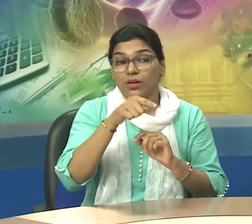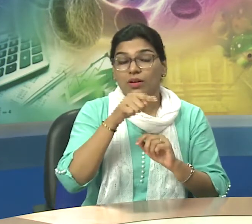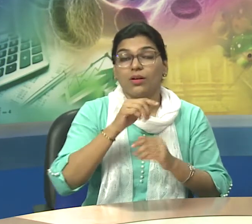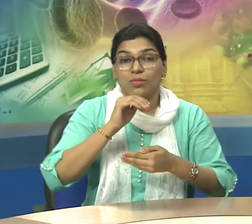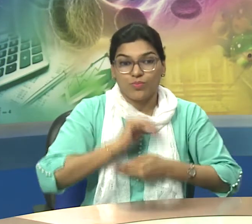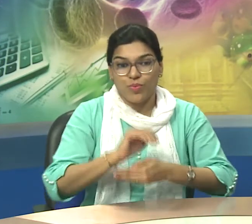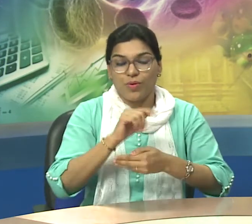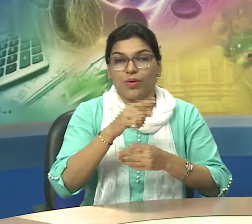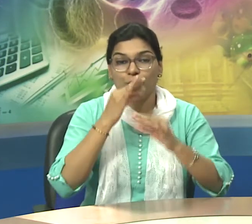Kamaruddin